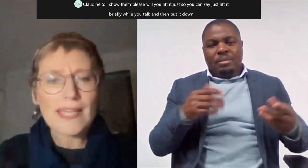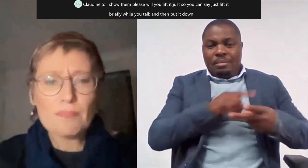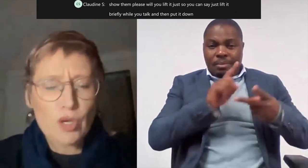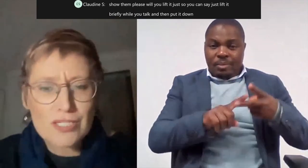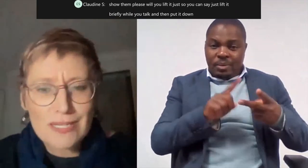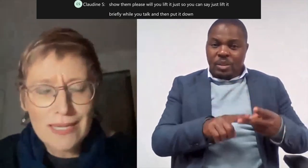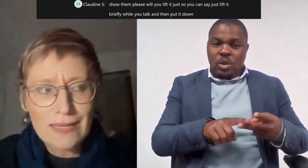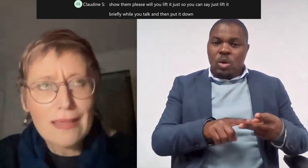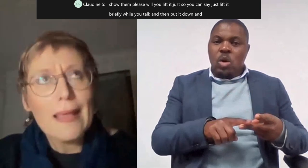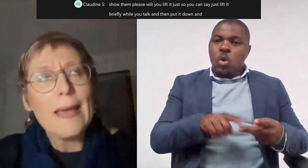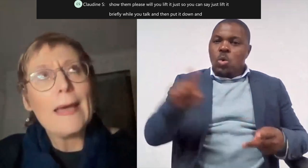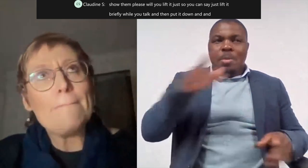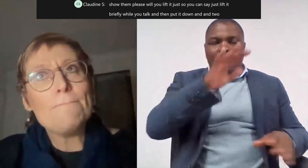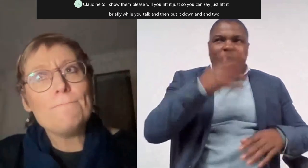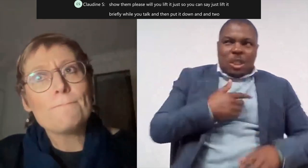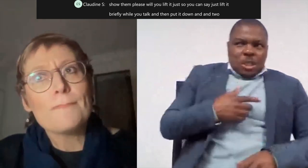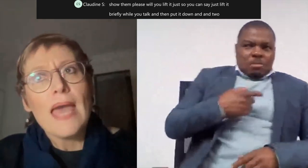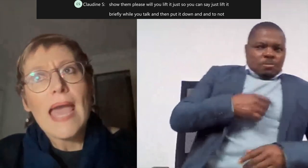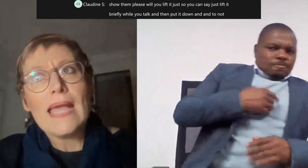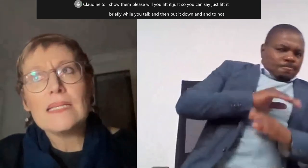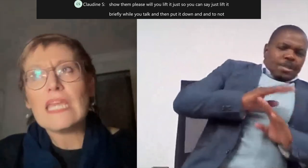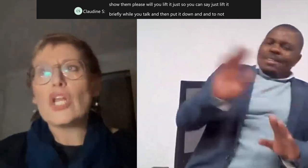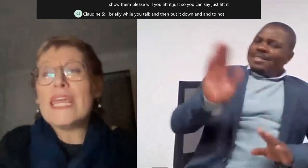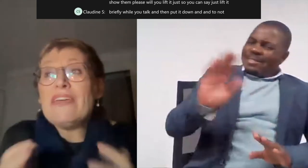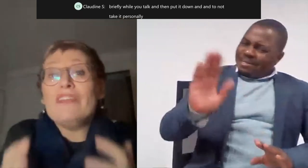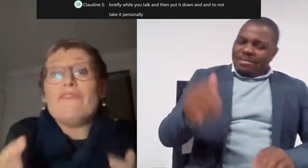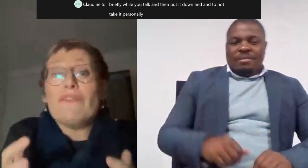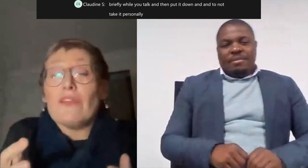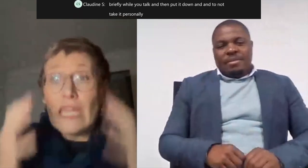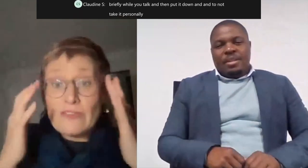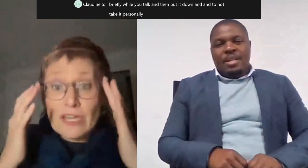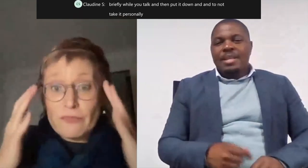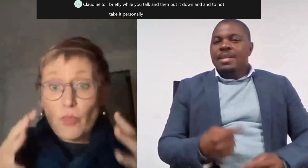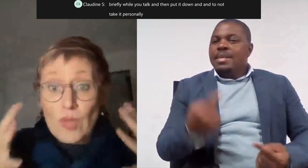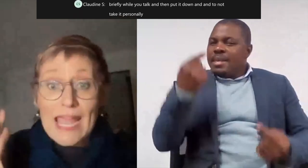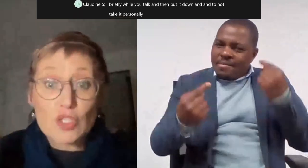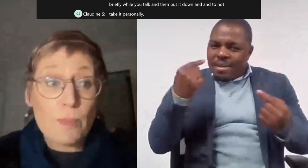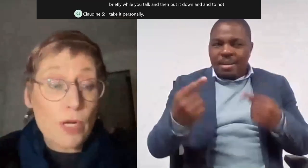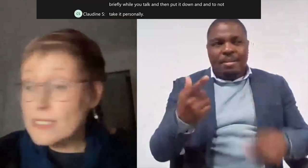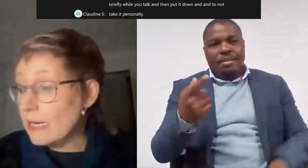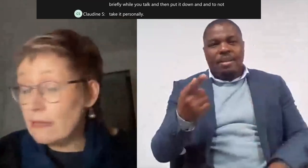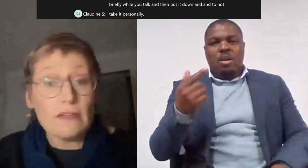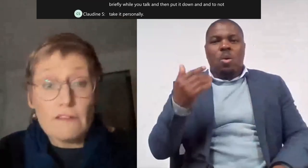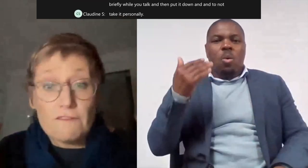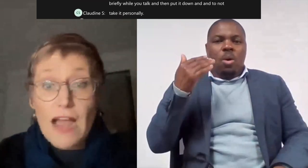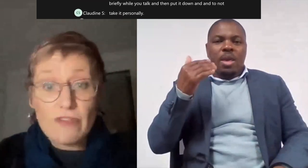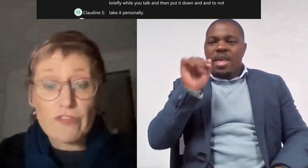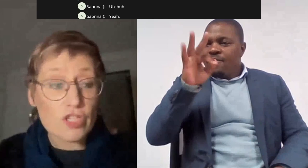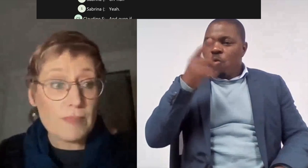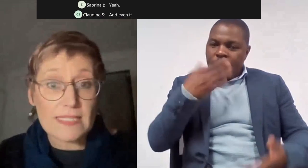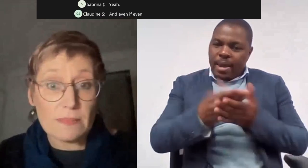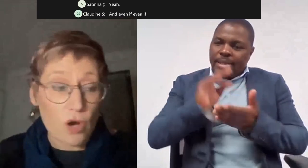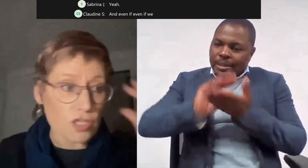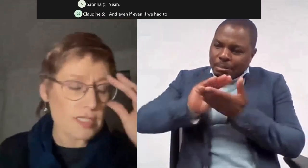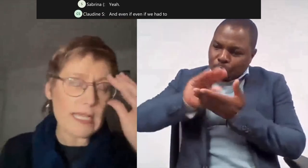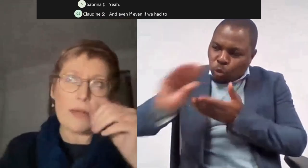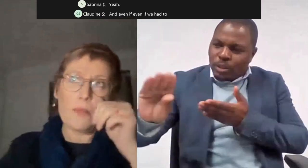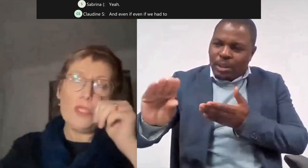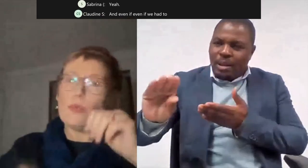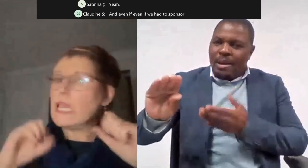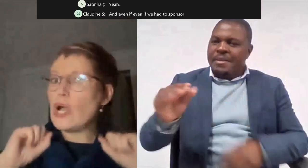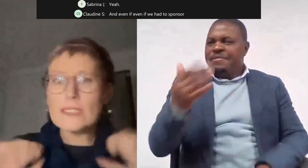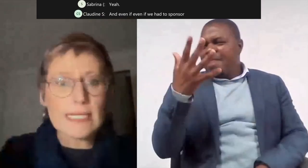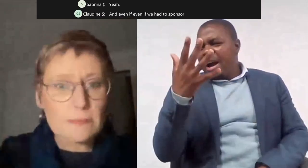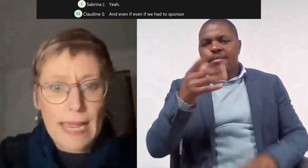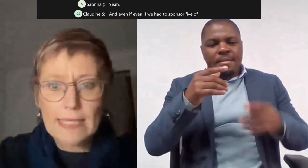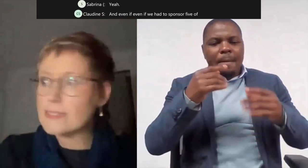And not take it personally. Mm-hmm. And even if we had to sponsor 5 of those plastic masks, and